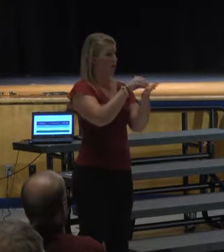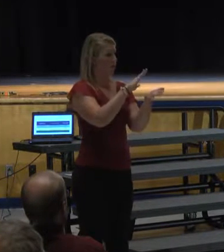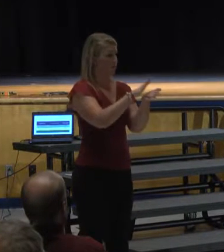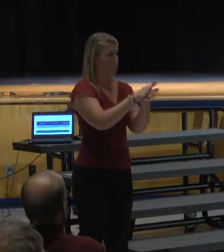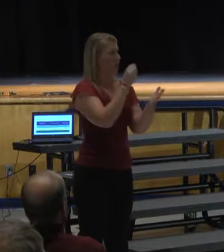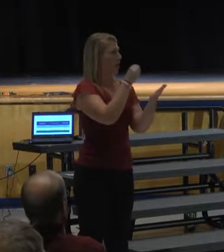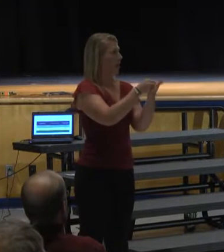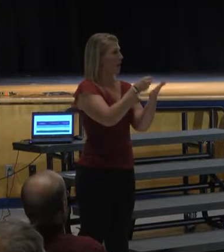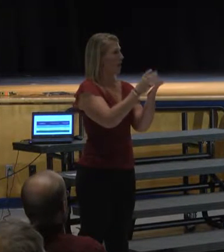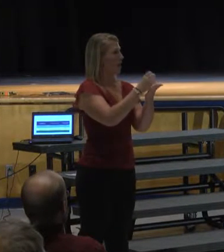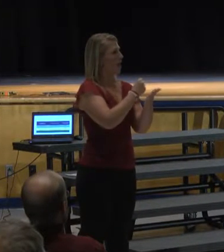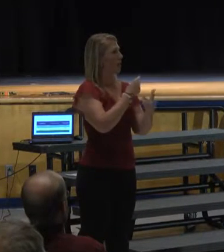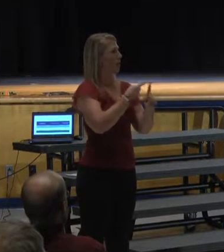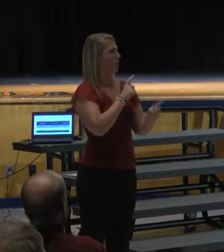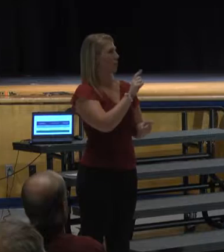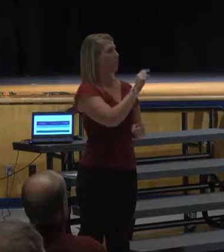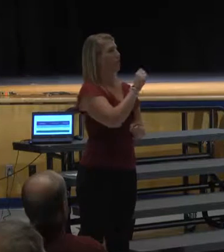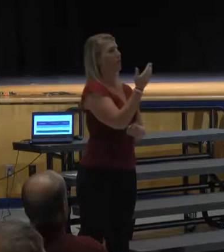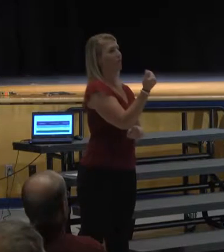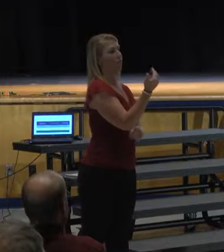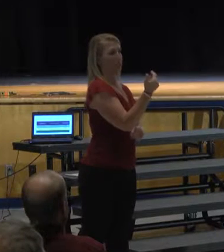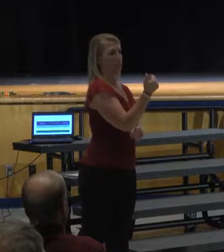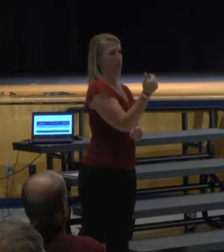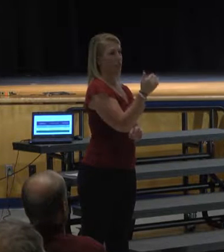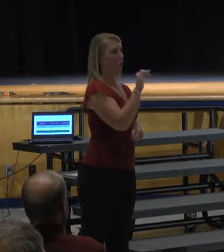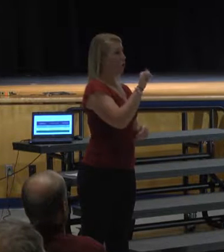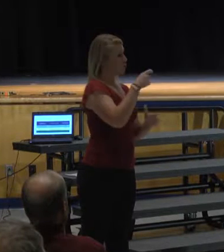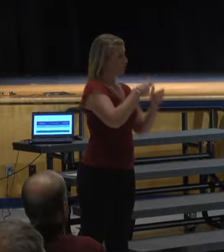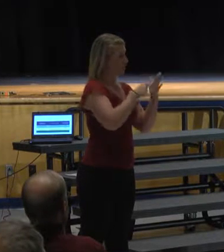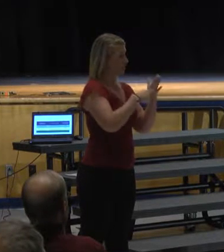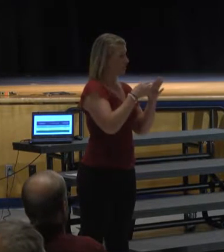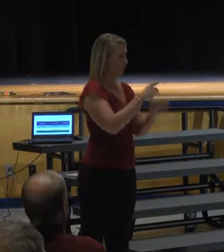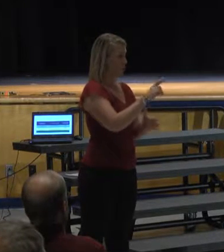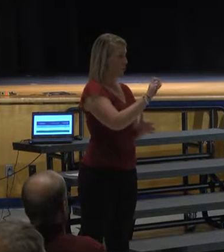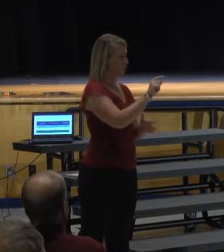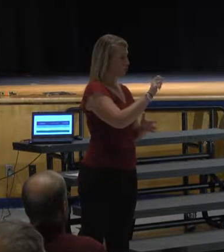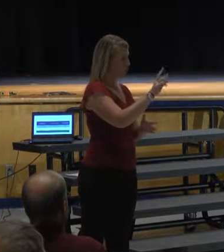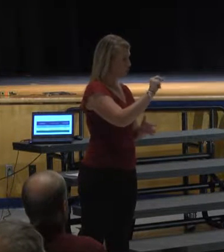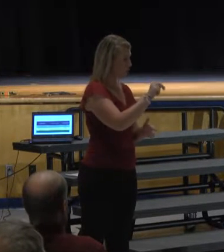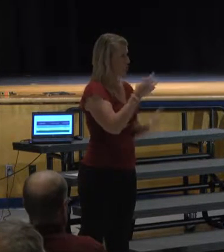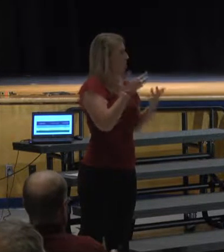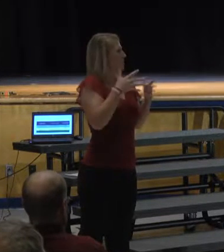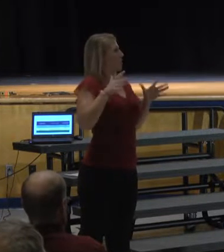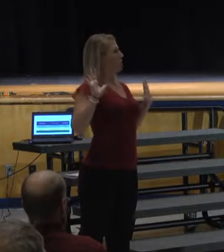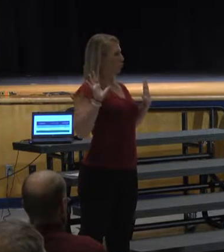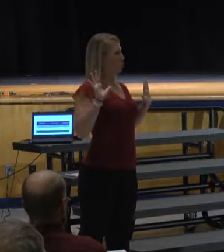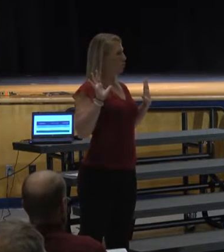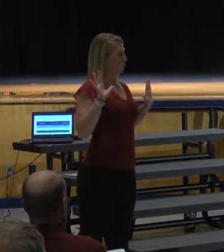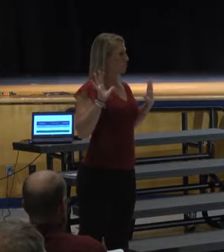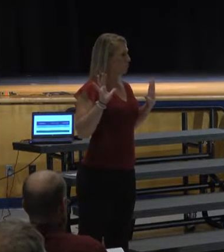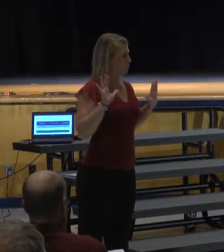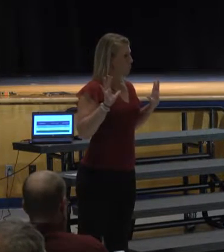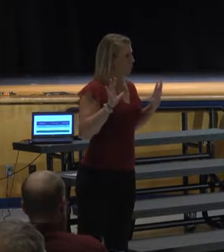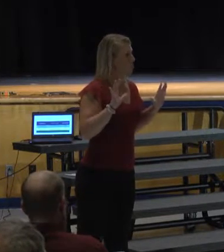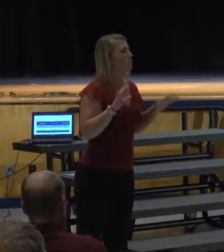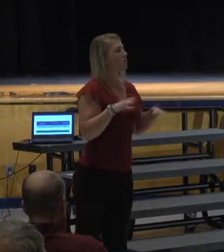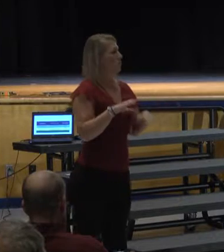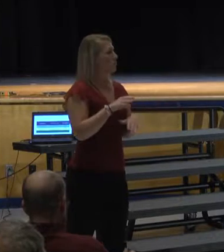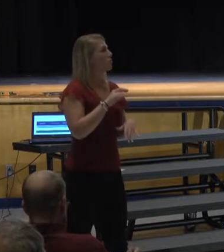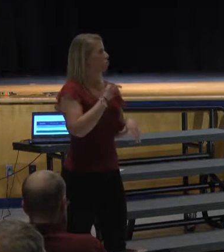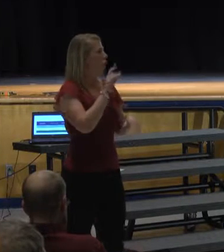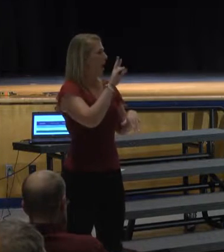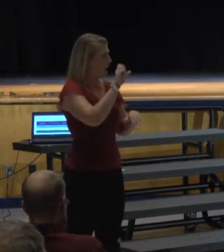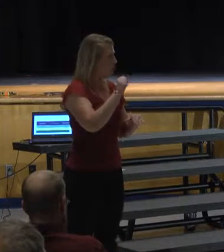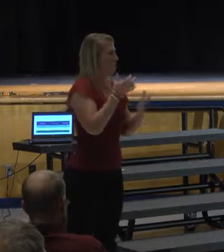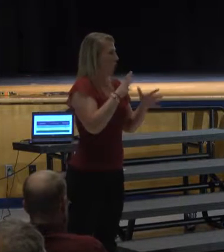2015. So the tax return has already been completed by now in most cases, unless you've got an extension from the IRS. So